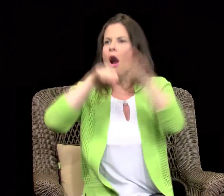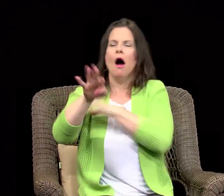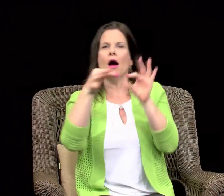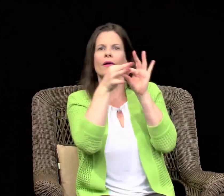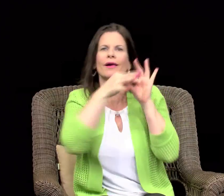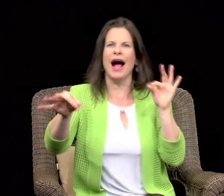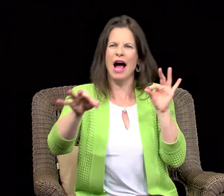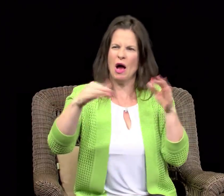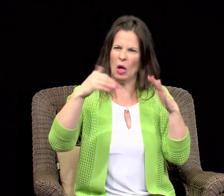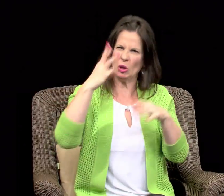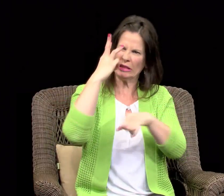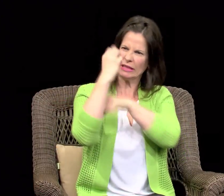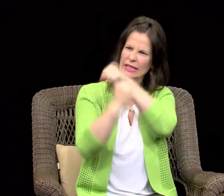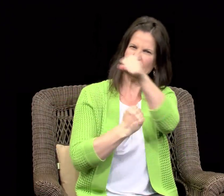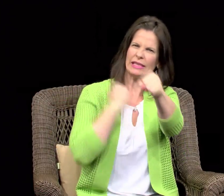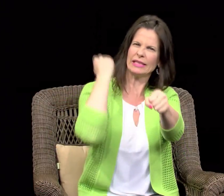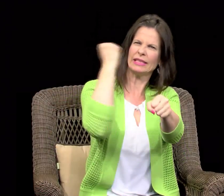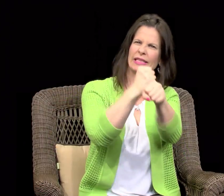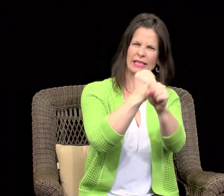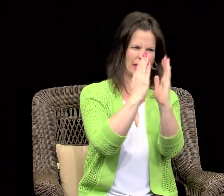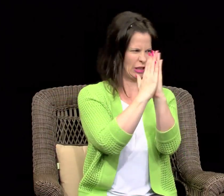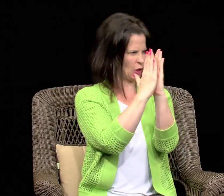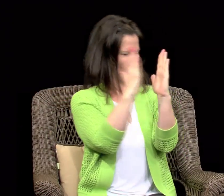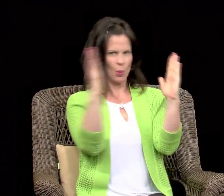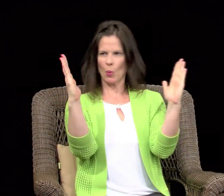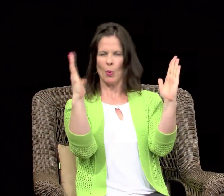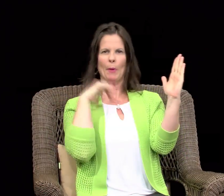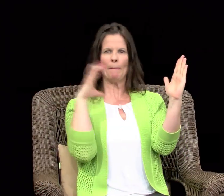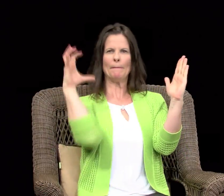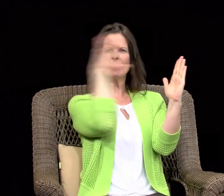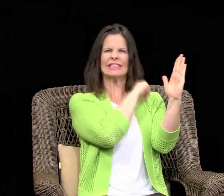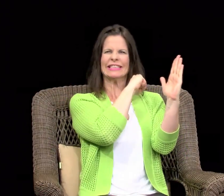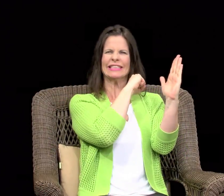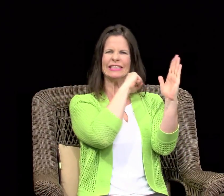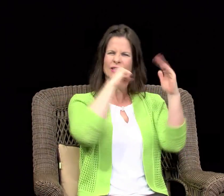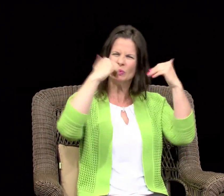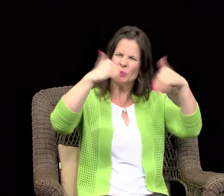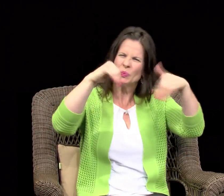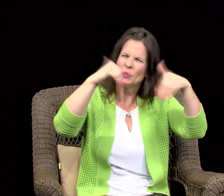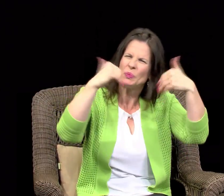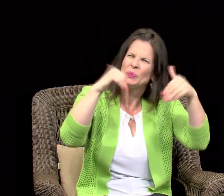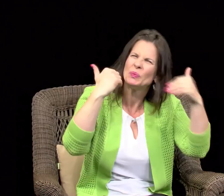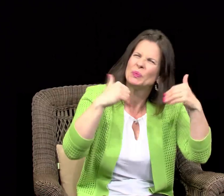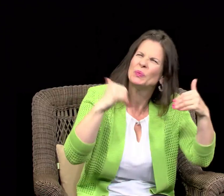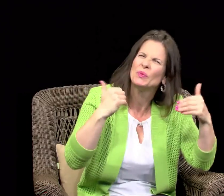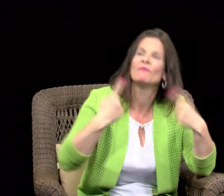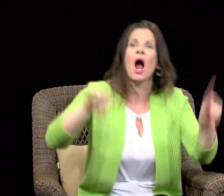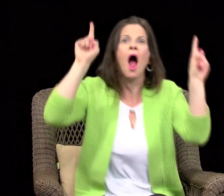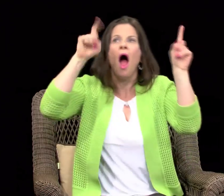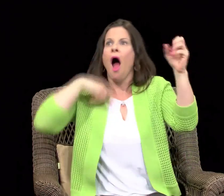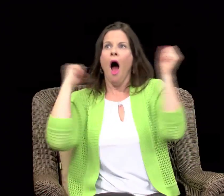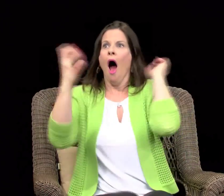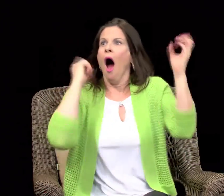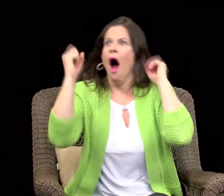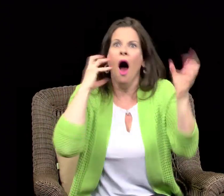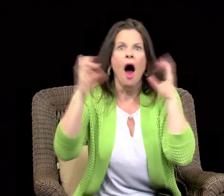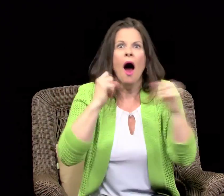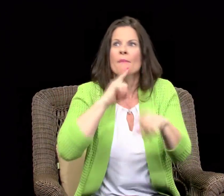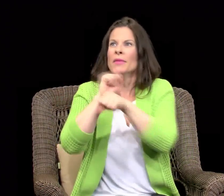2, 3, 4, 5, 6 years, I didn't have any sign language? And there was a huge gap of missing information. And